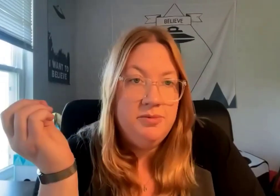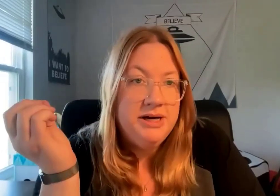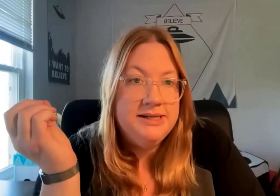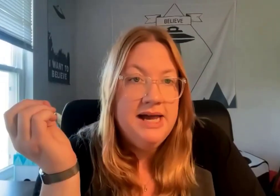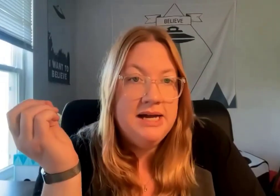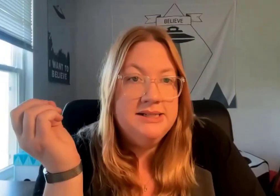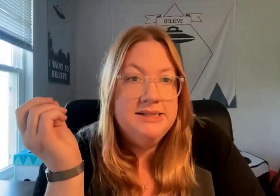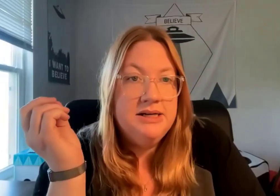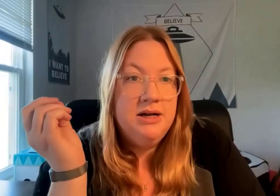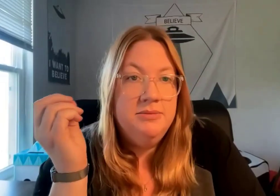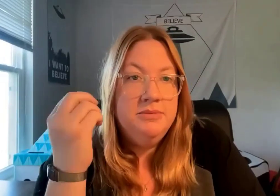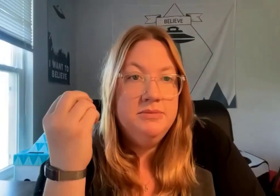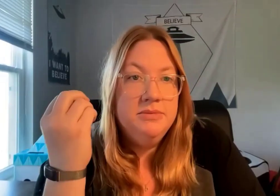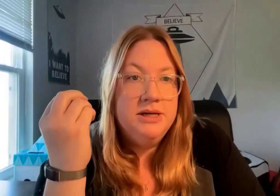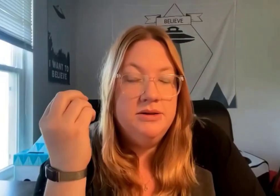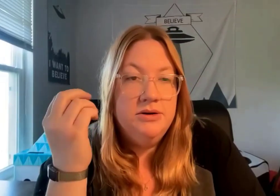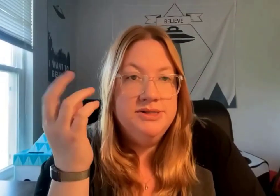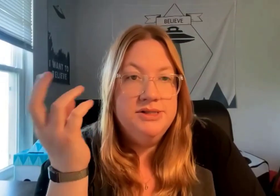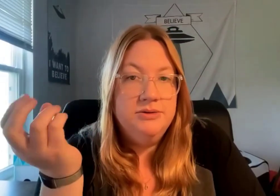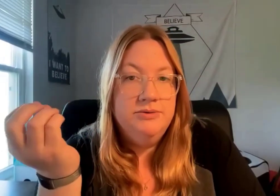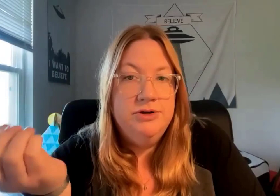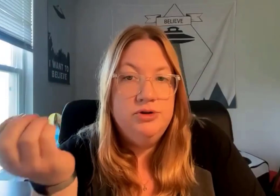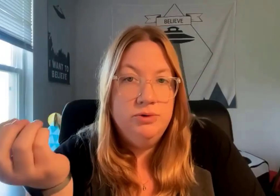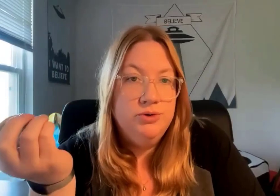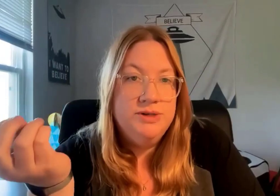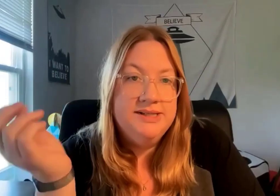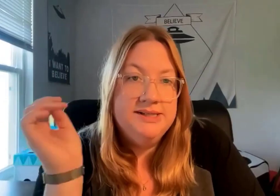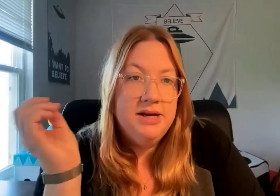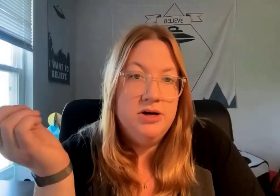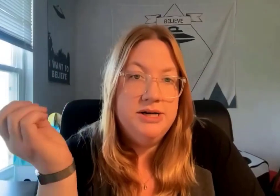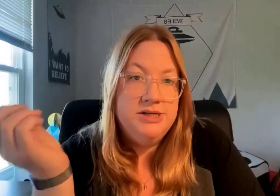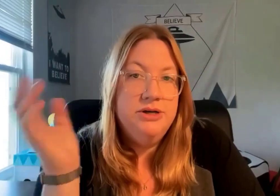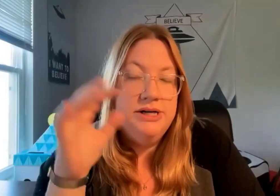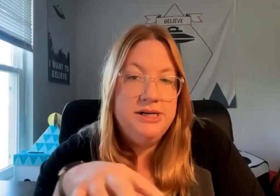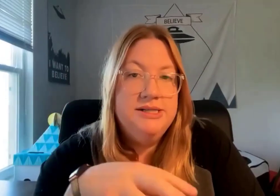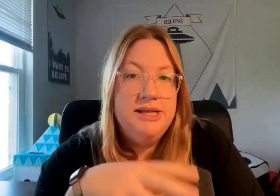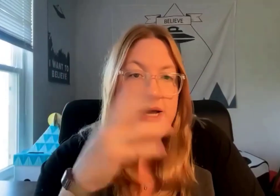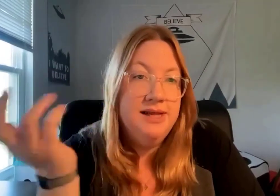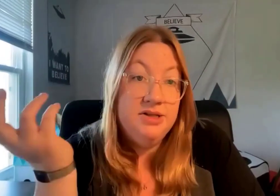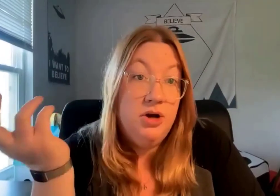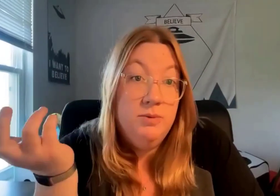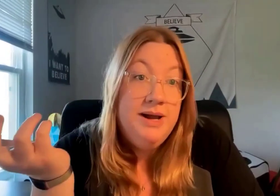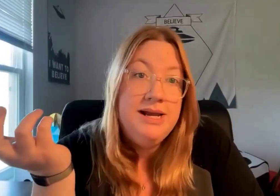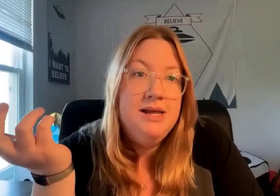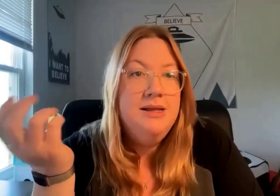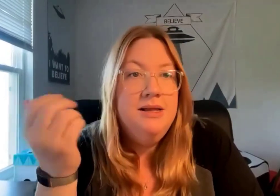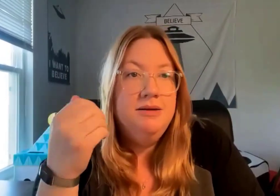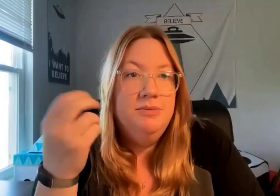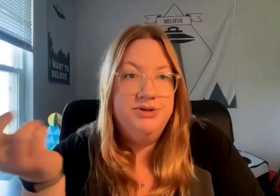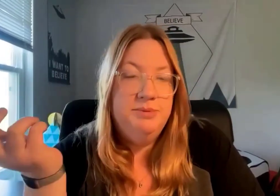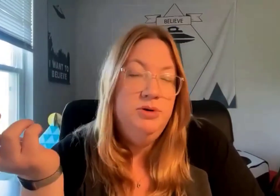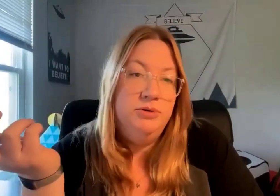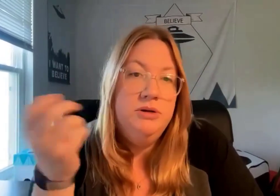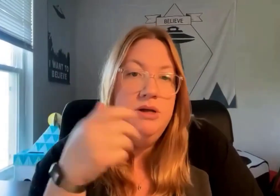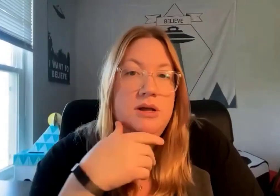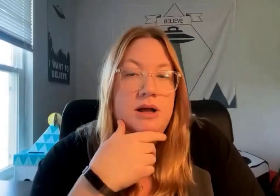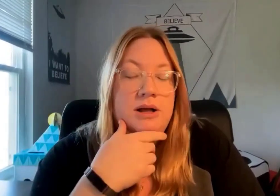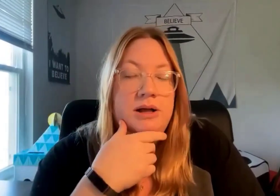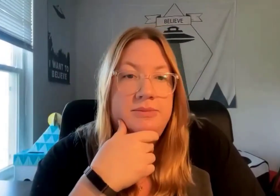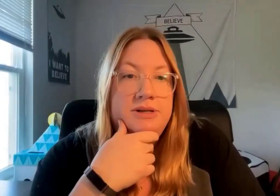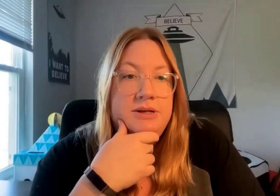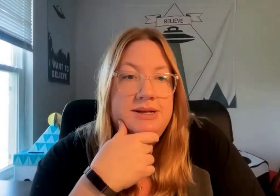linguistic alphabetic text, like there are still visual choices that are integrated into that, and that's already multimodal.